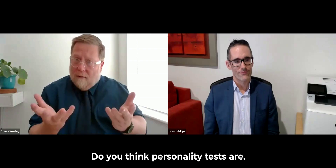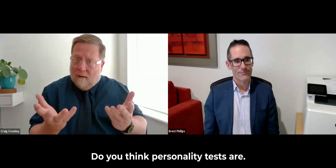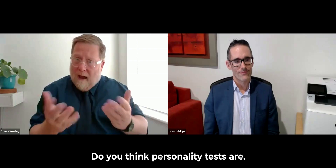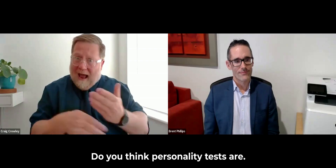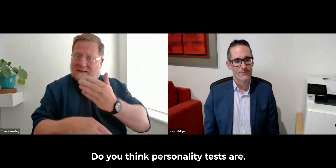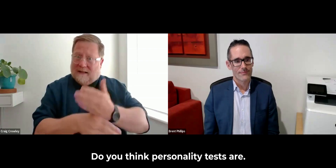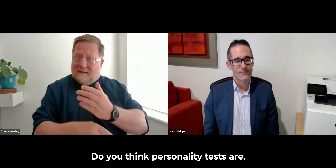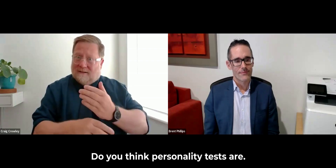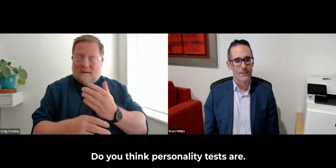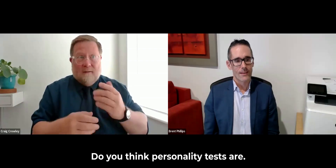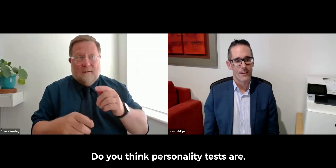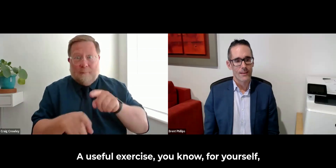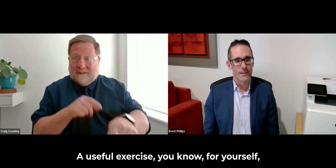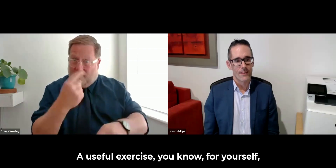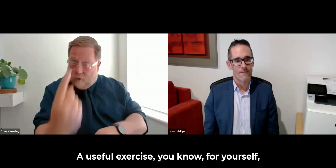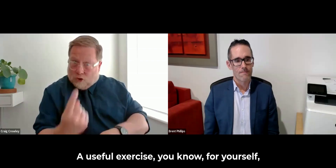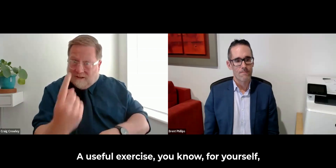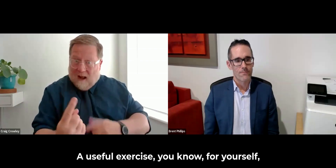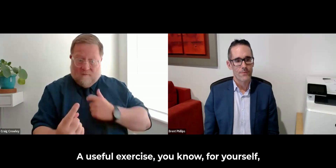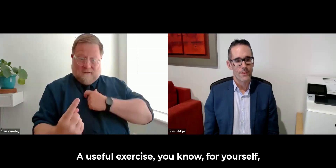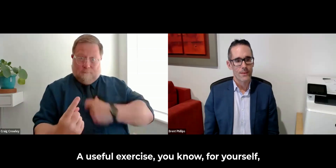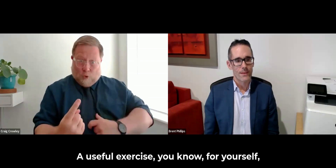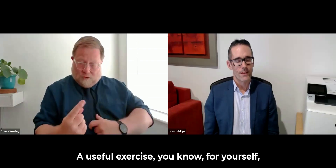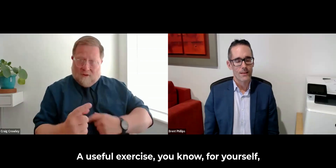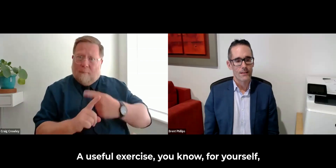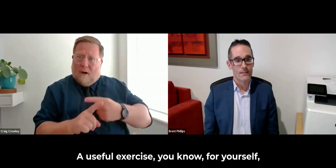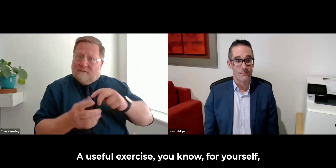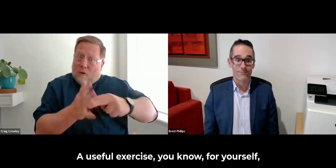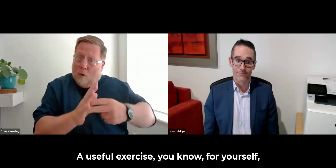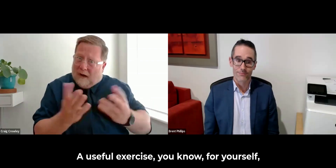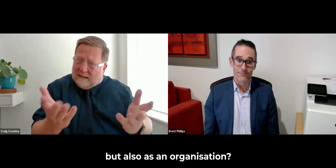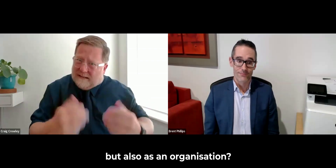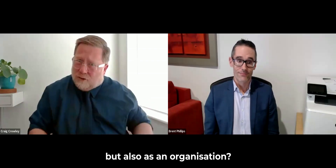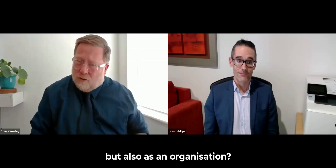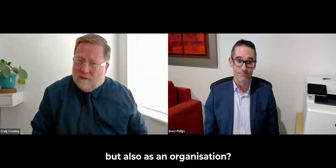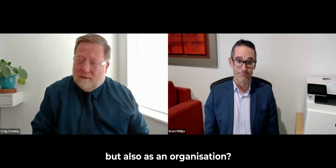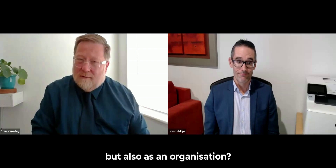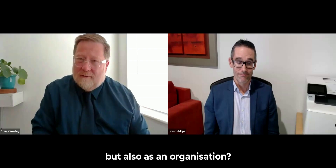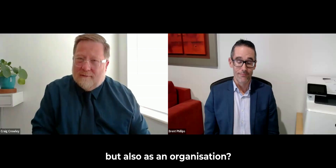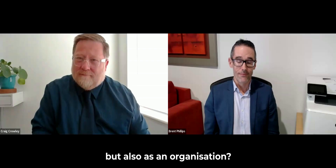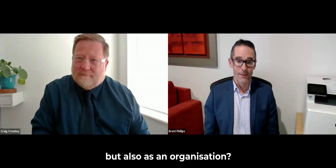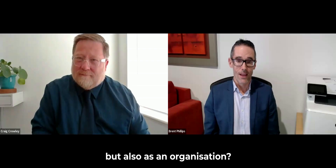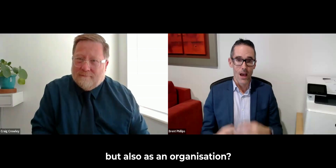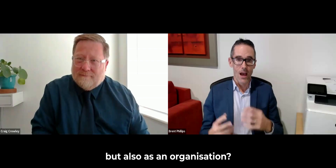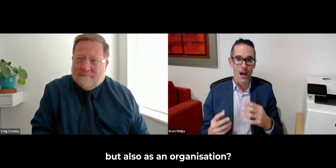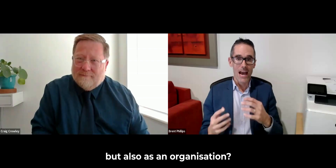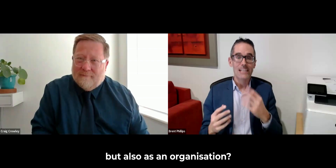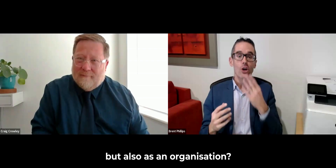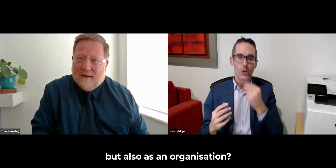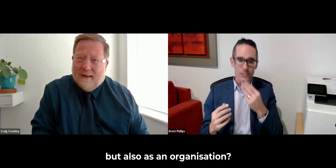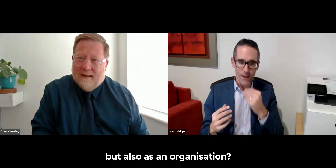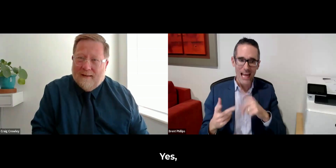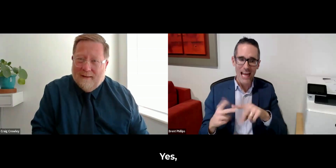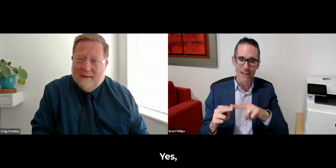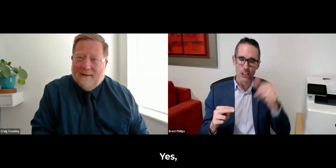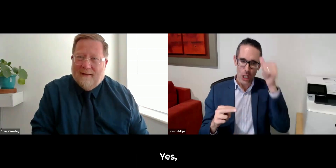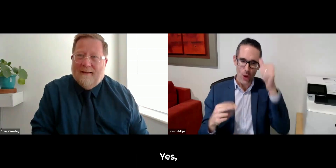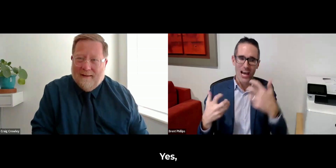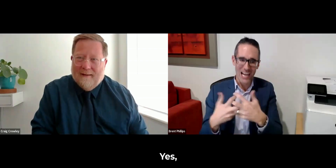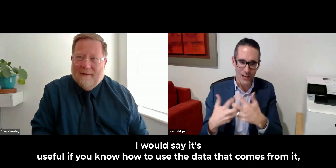Do you think personality tests are a useful exercise, for yourself, but also as an organization? Yes, I